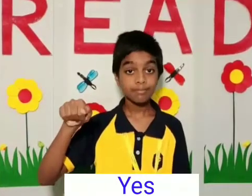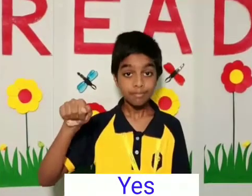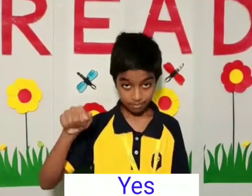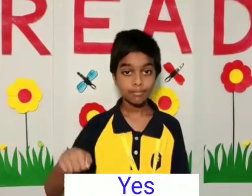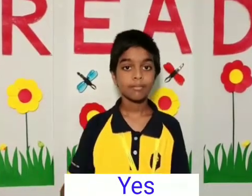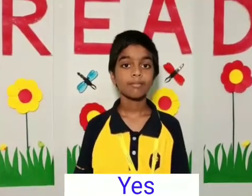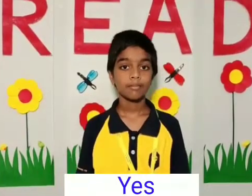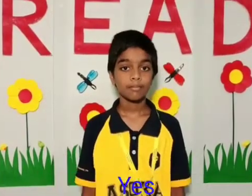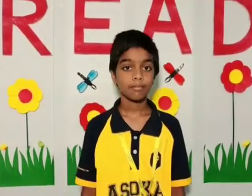Yes,